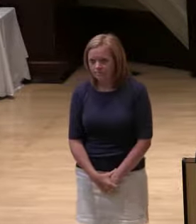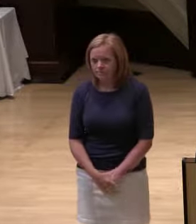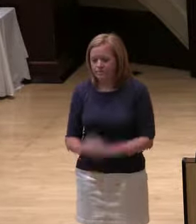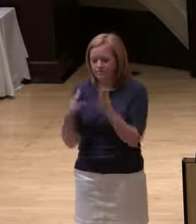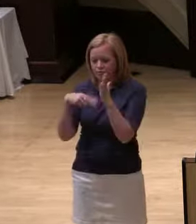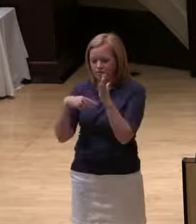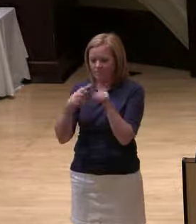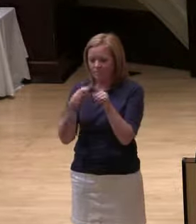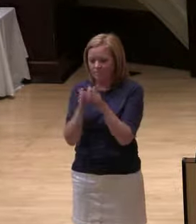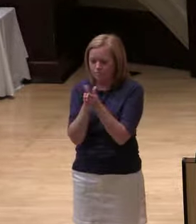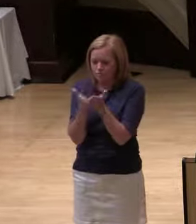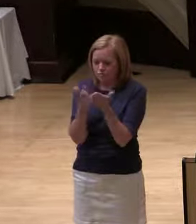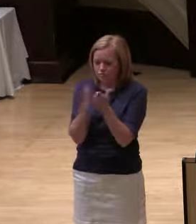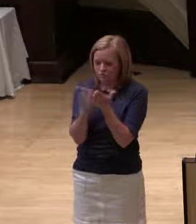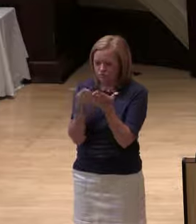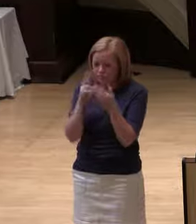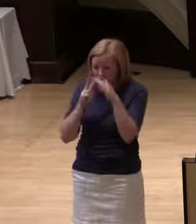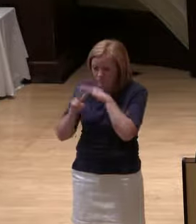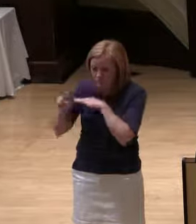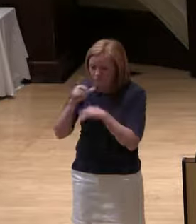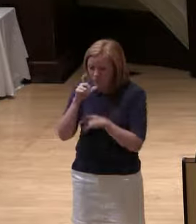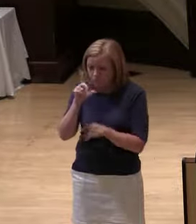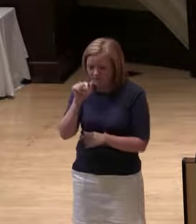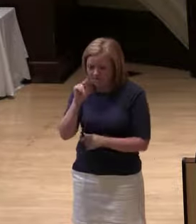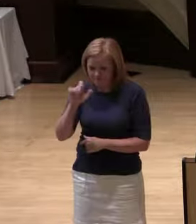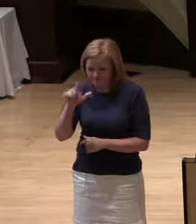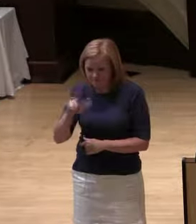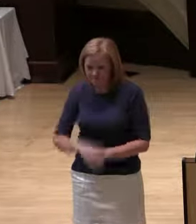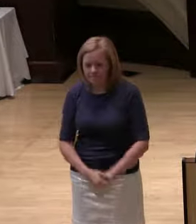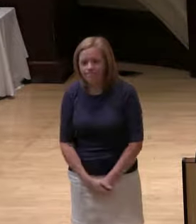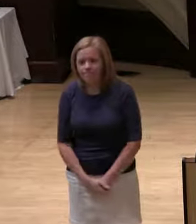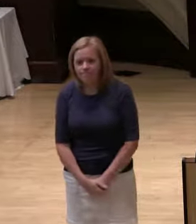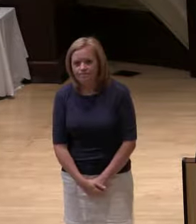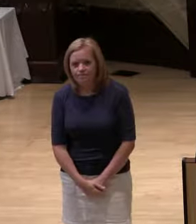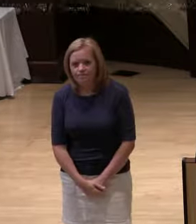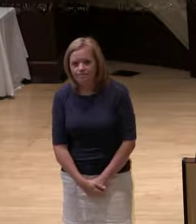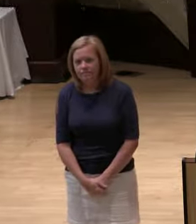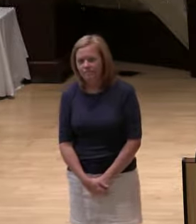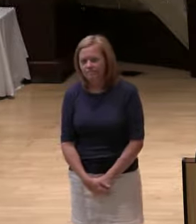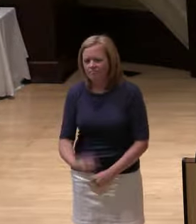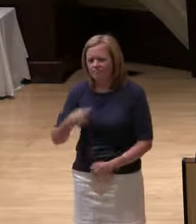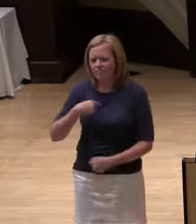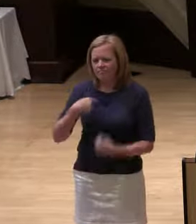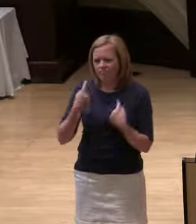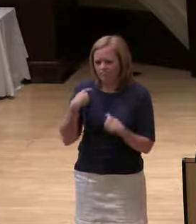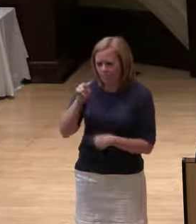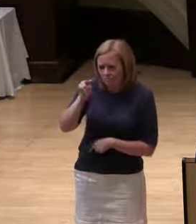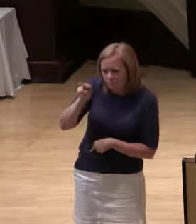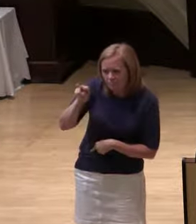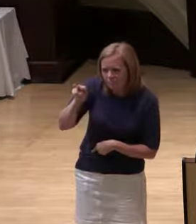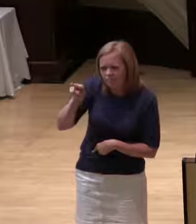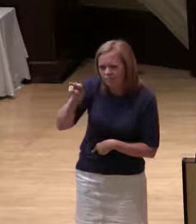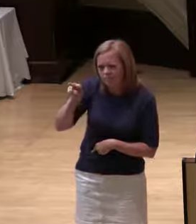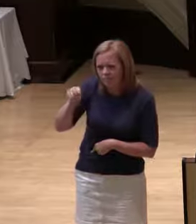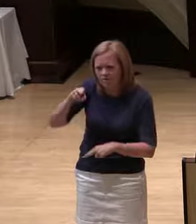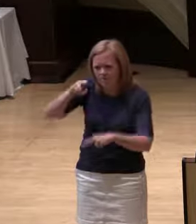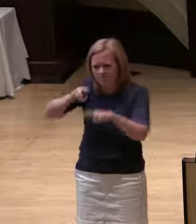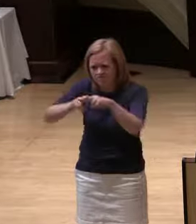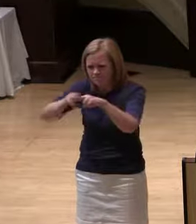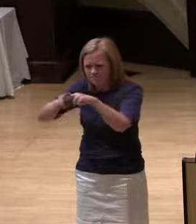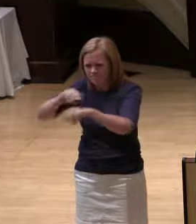A reading from the book of the prophet Daniel. As I watched, thrones were set